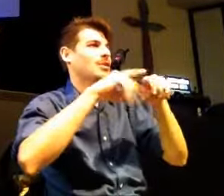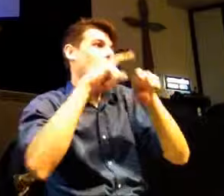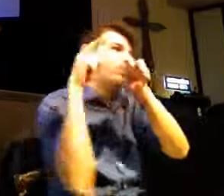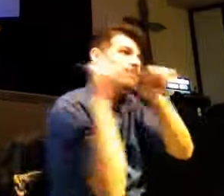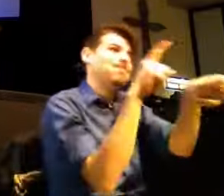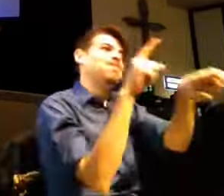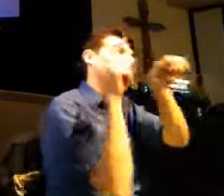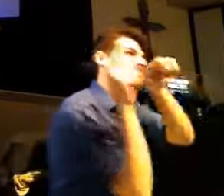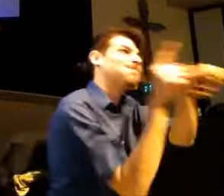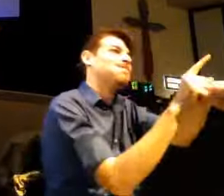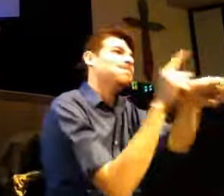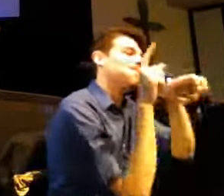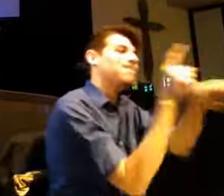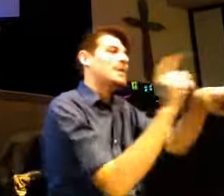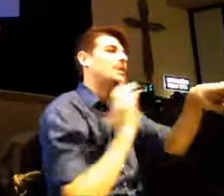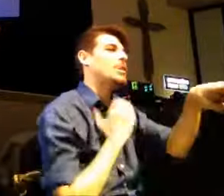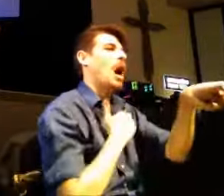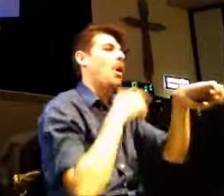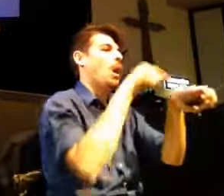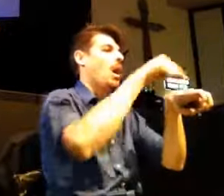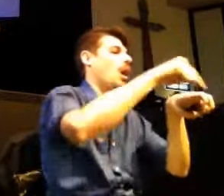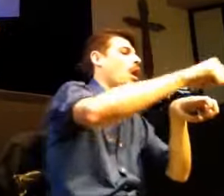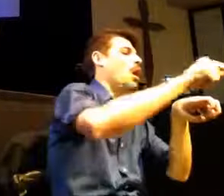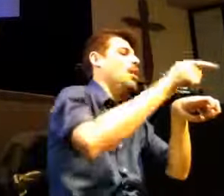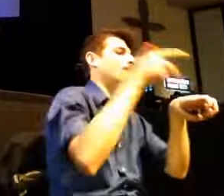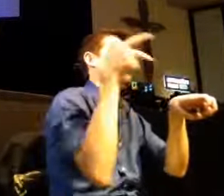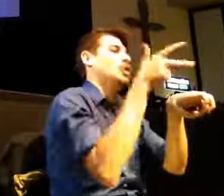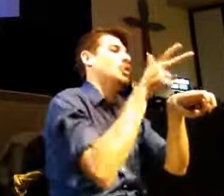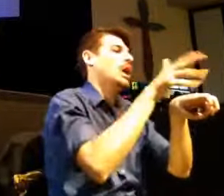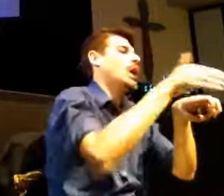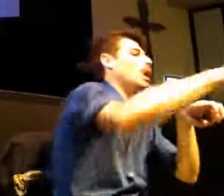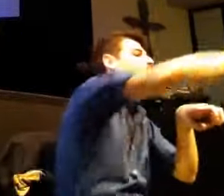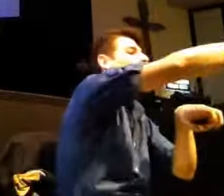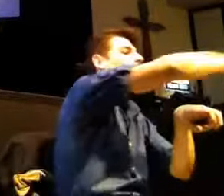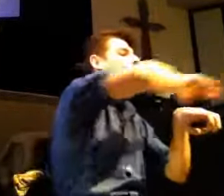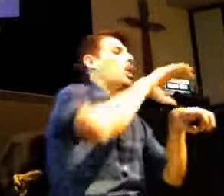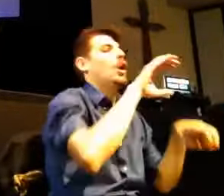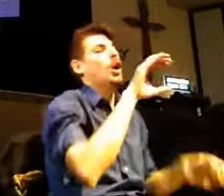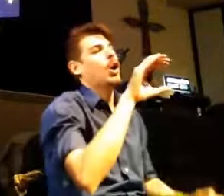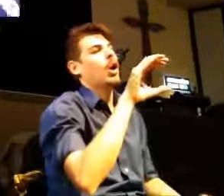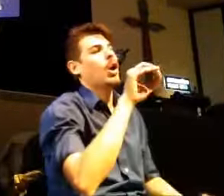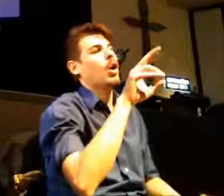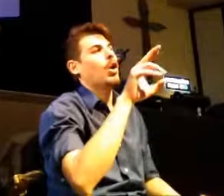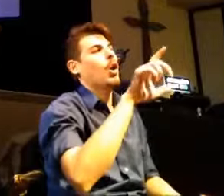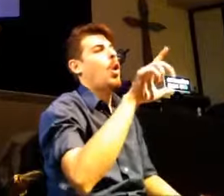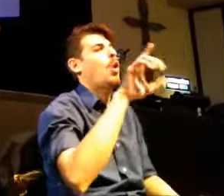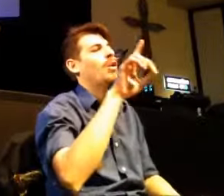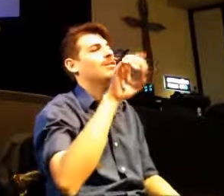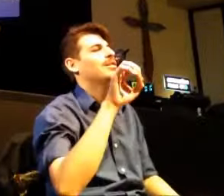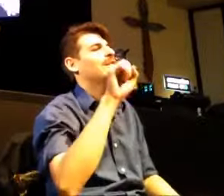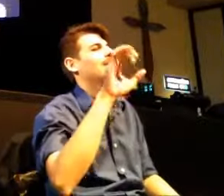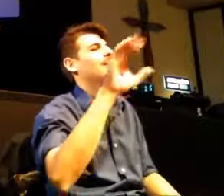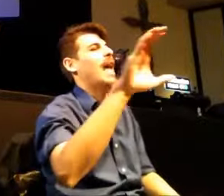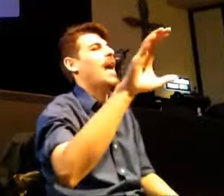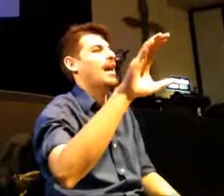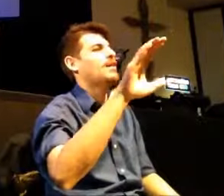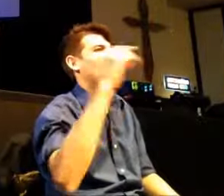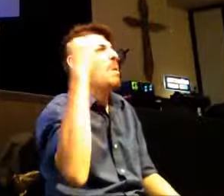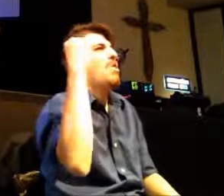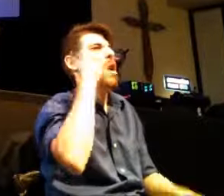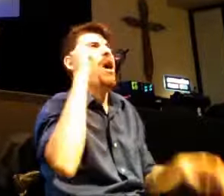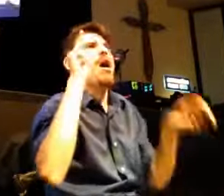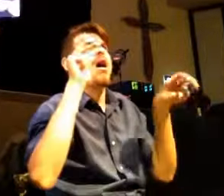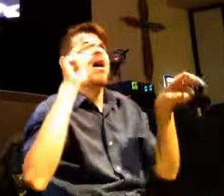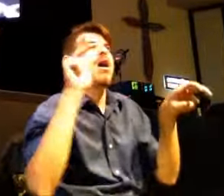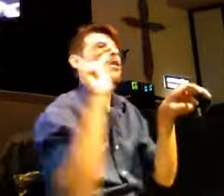little cul-de-sac ends in a street, and all I can think of is, a car's going to come by, and the dog's there, and, it's going to be this big crash. So now